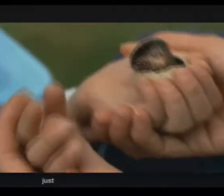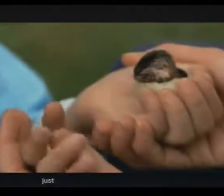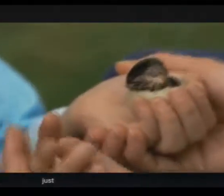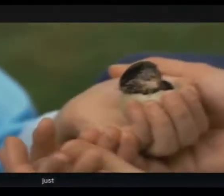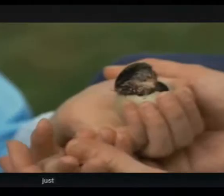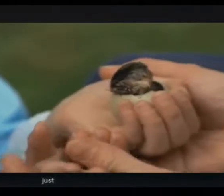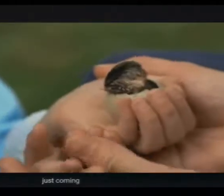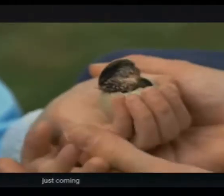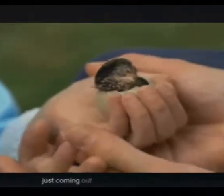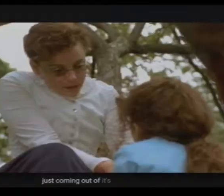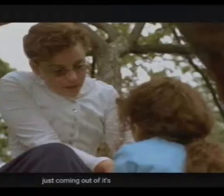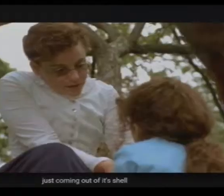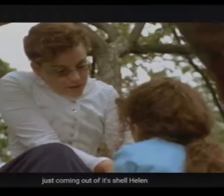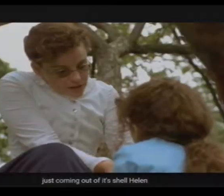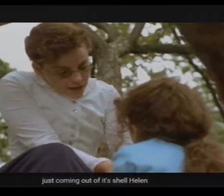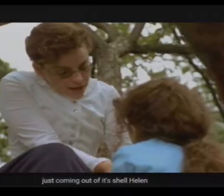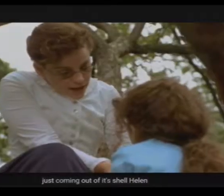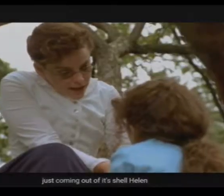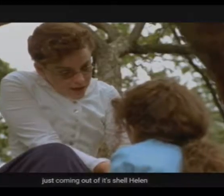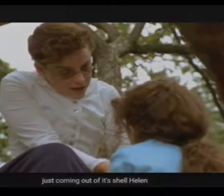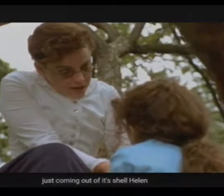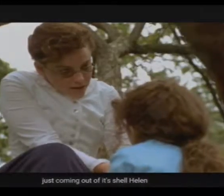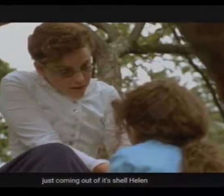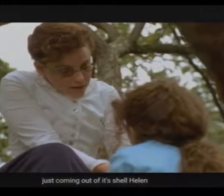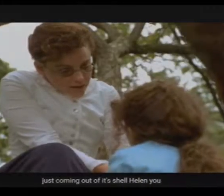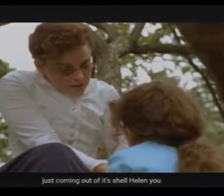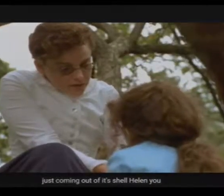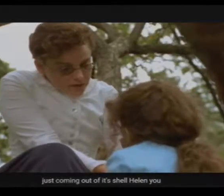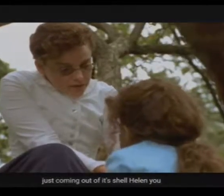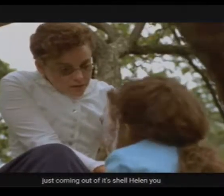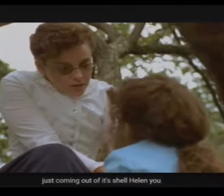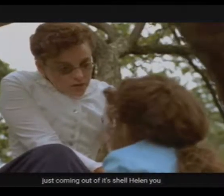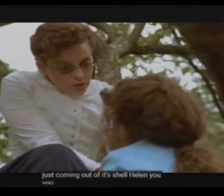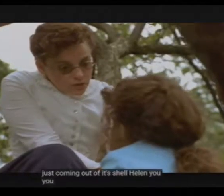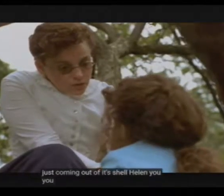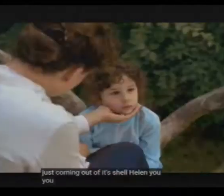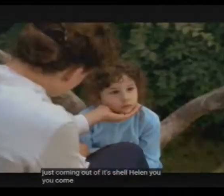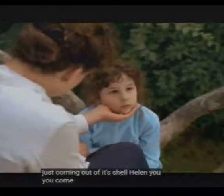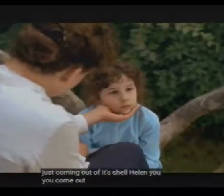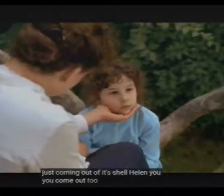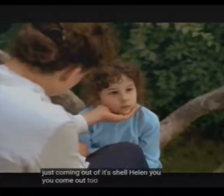The bird is coming out of its shell, Helen. You come out too.